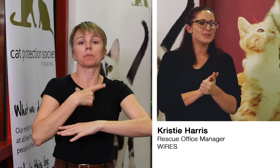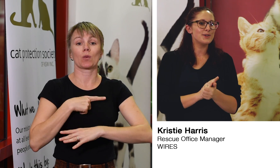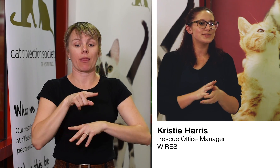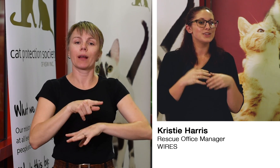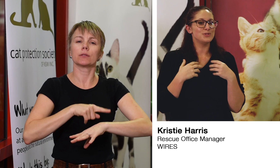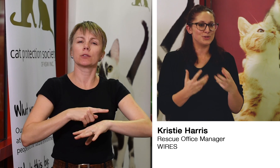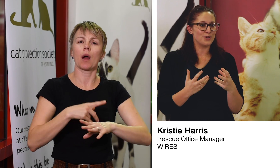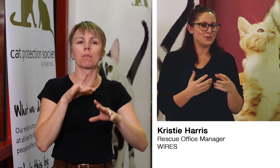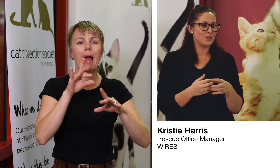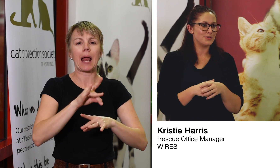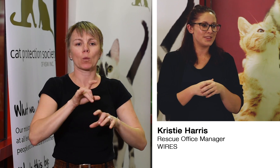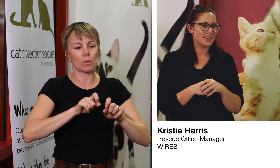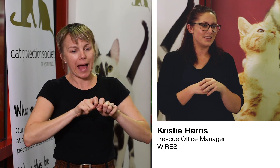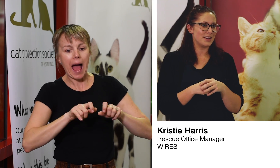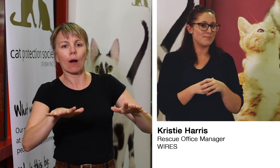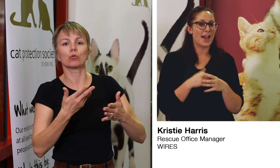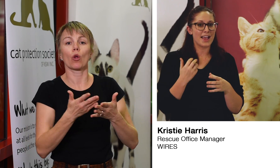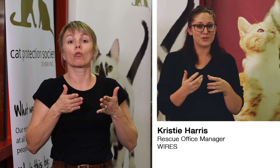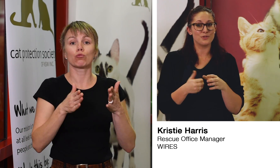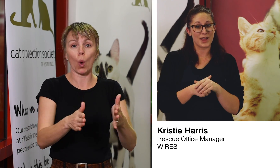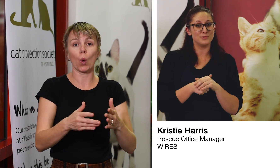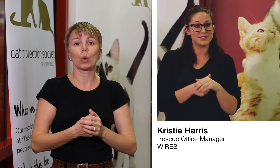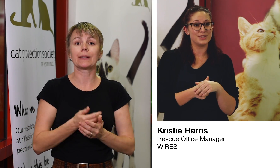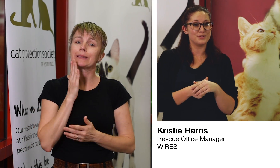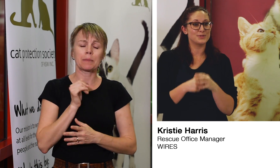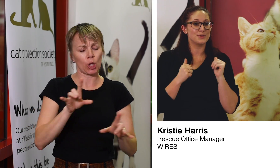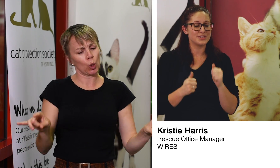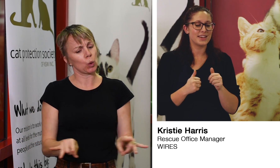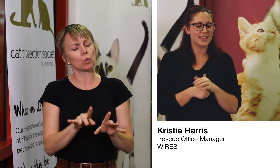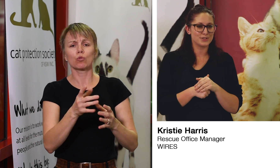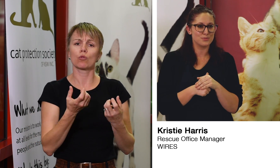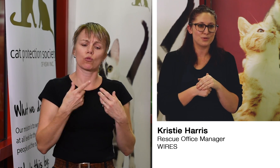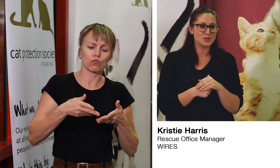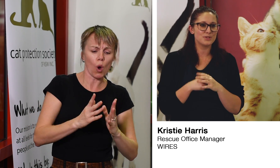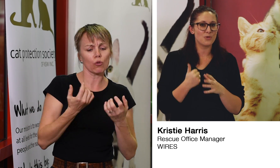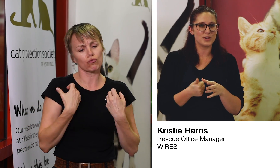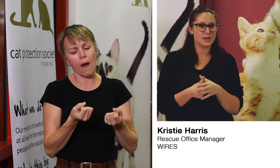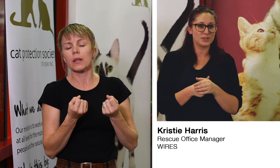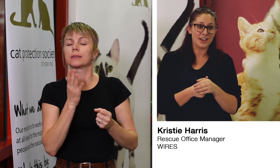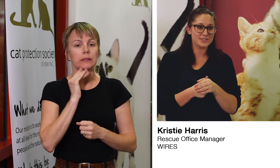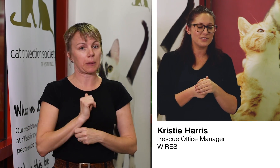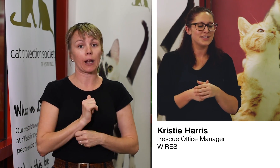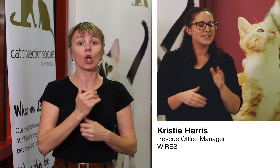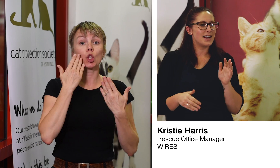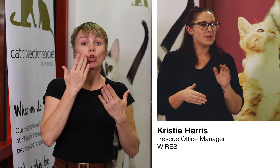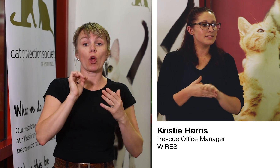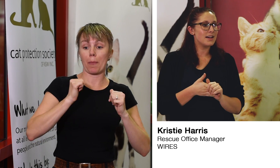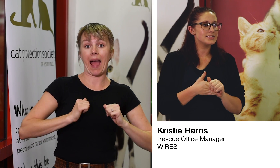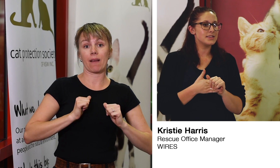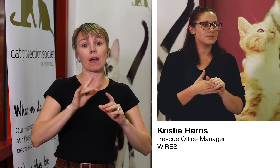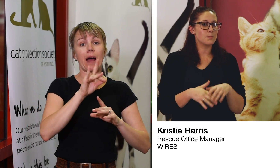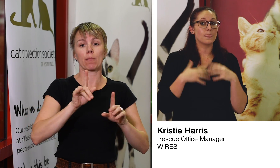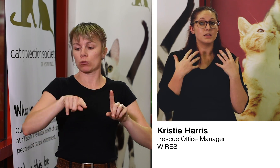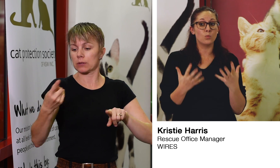your eyes closed, you don't know the behaviour of animals near you. So just take extra precaution. Always keep your lights on. And the